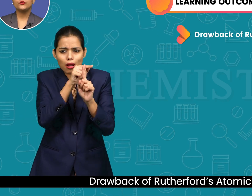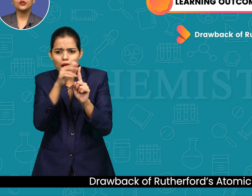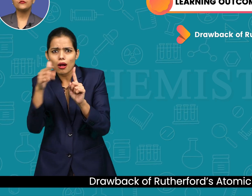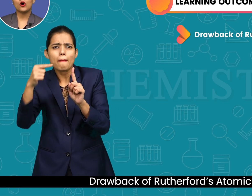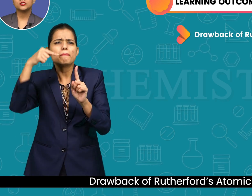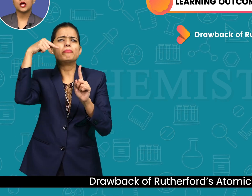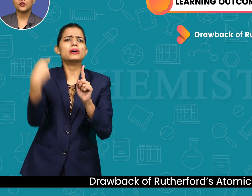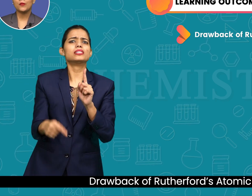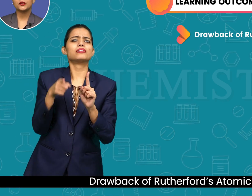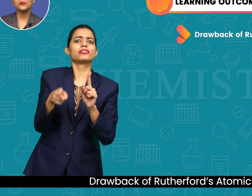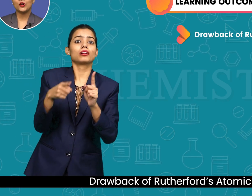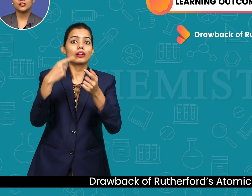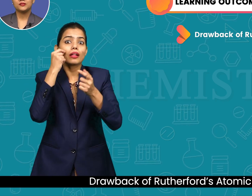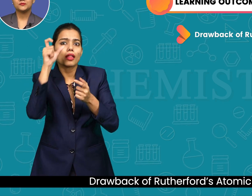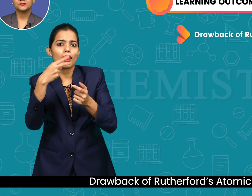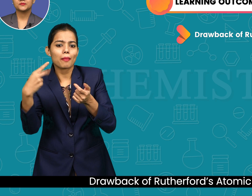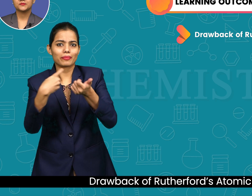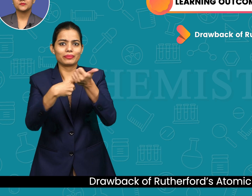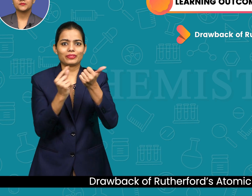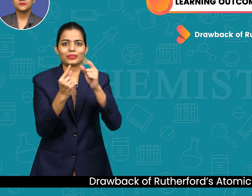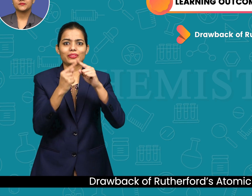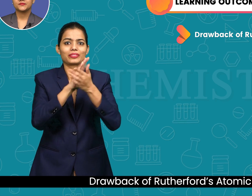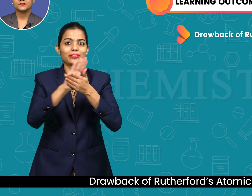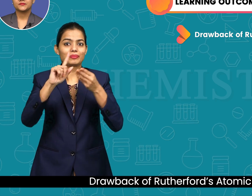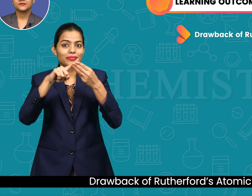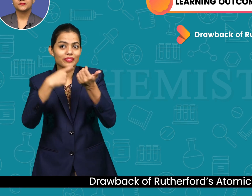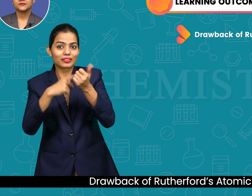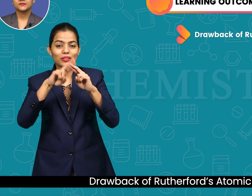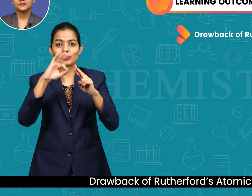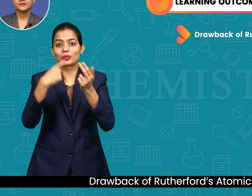of Rutherford's atomic model,